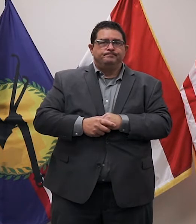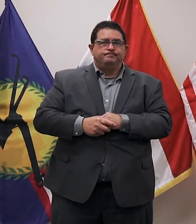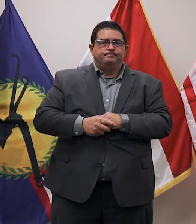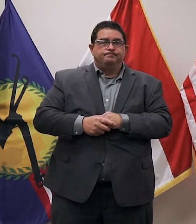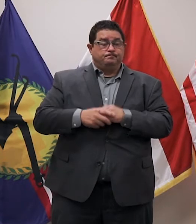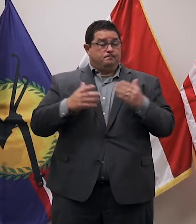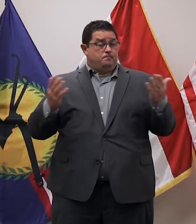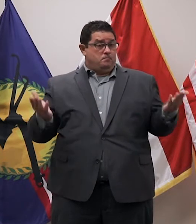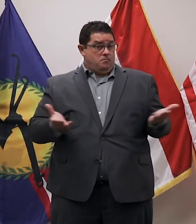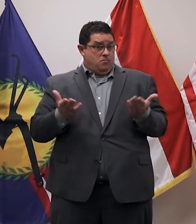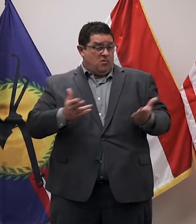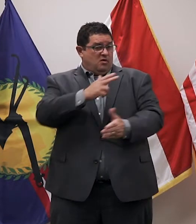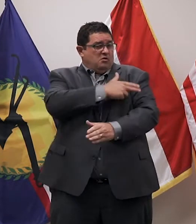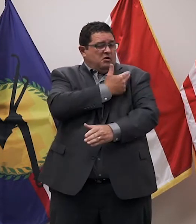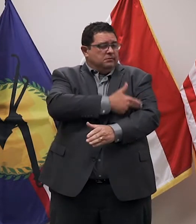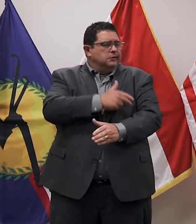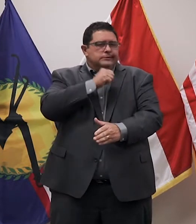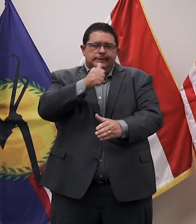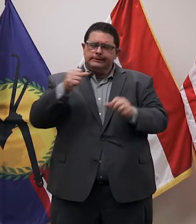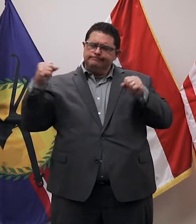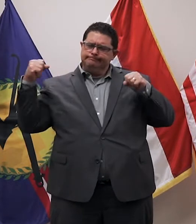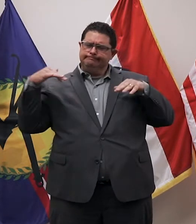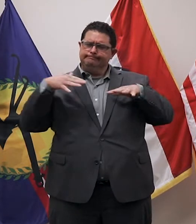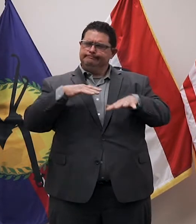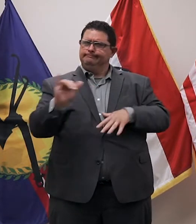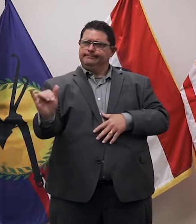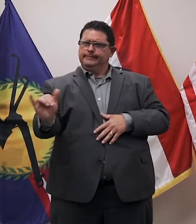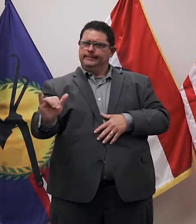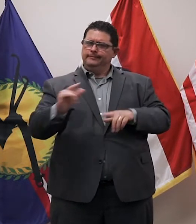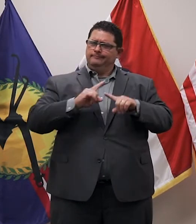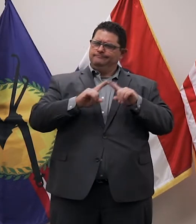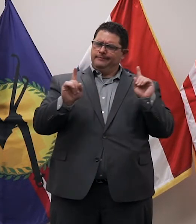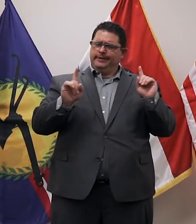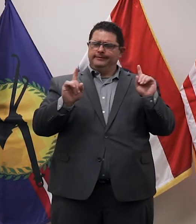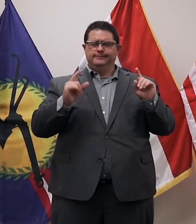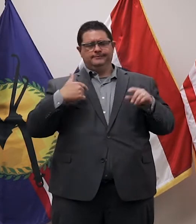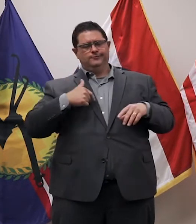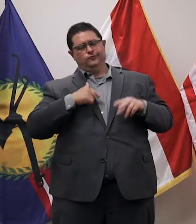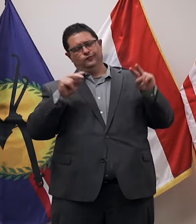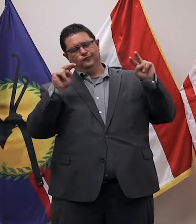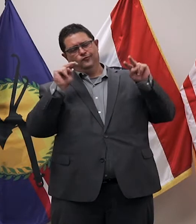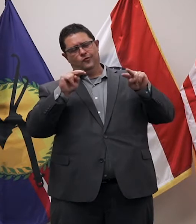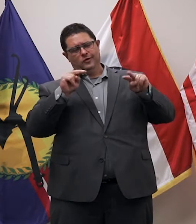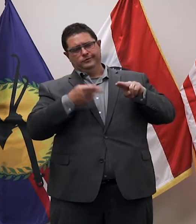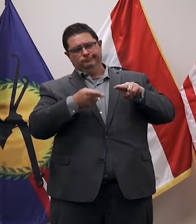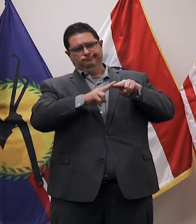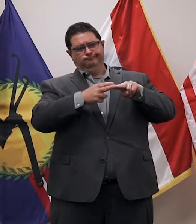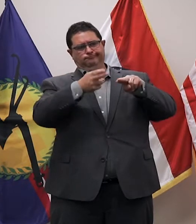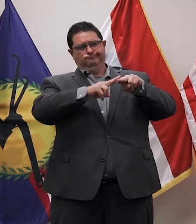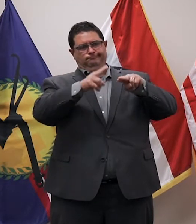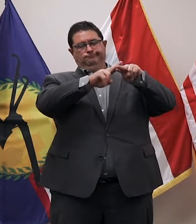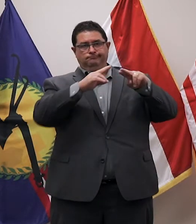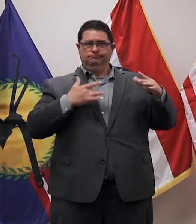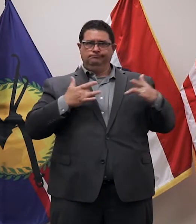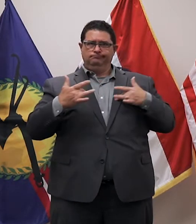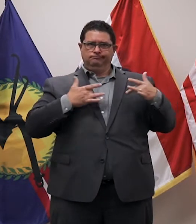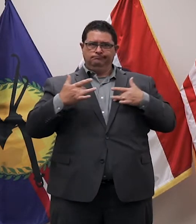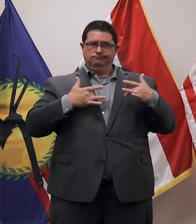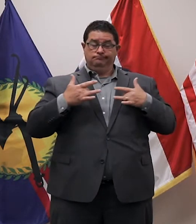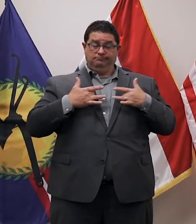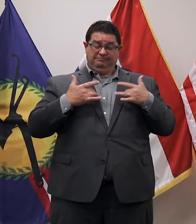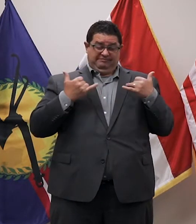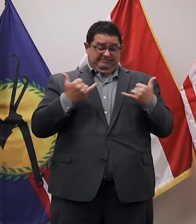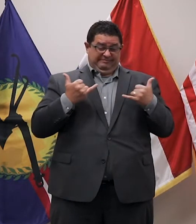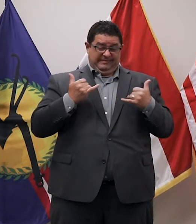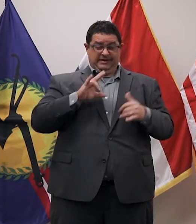our hospitals are not feeling that kind of strain, but we are watching the rising numbers with great concern. In St. Louis County, our 7-day rolling